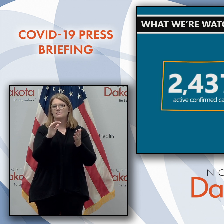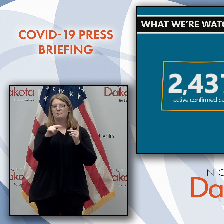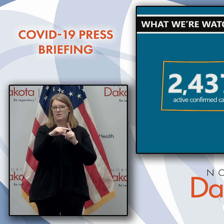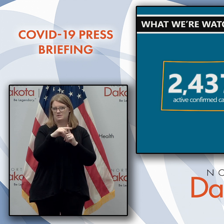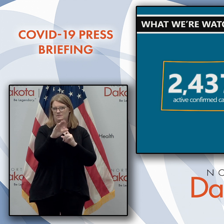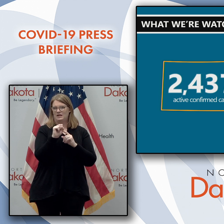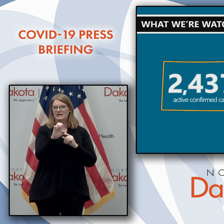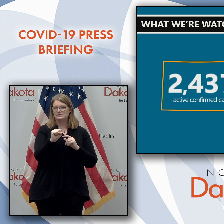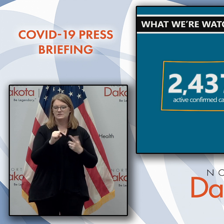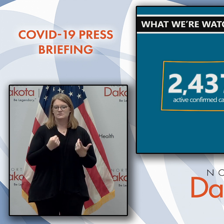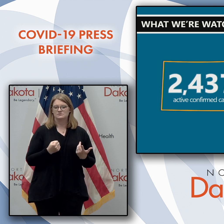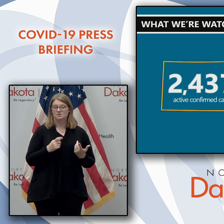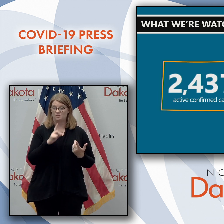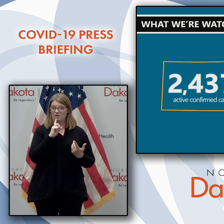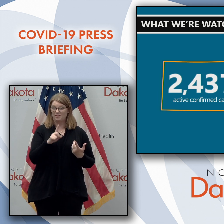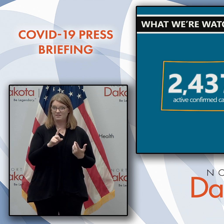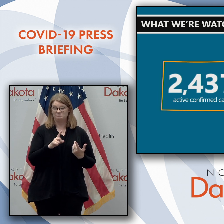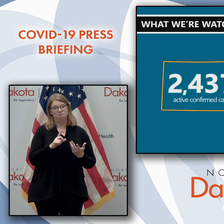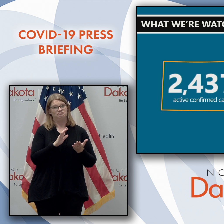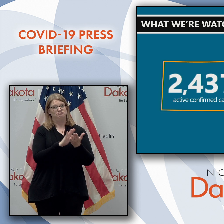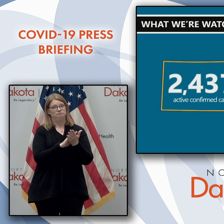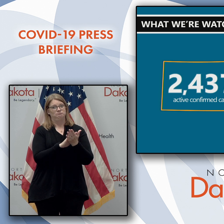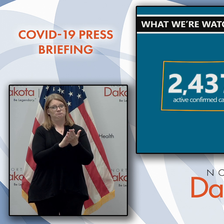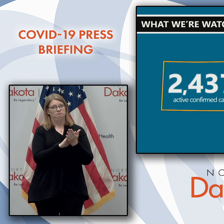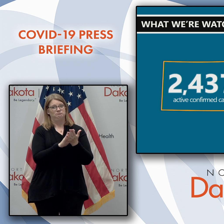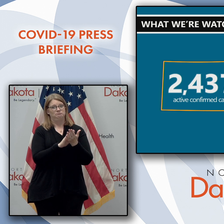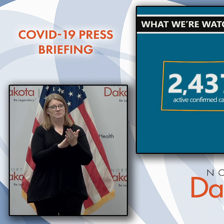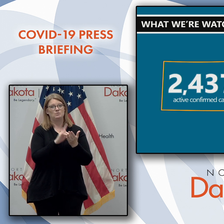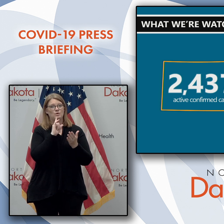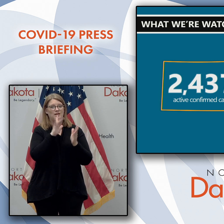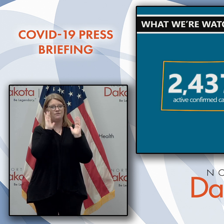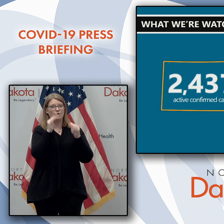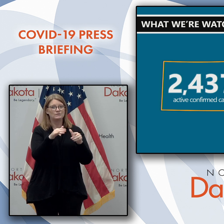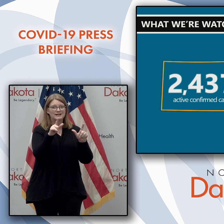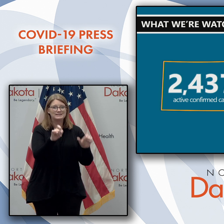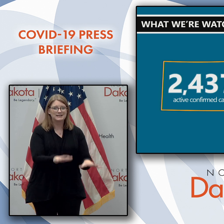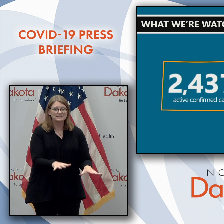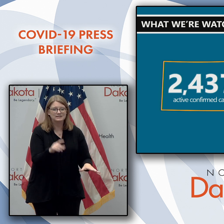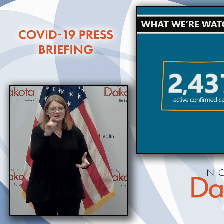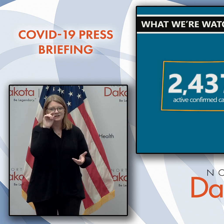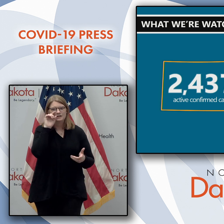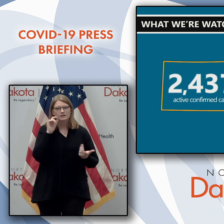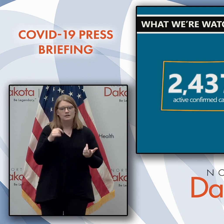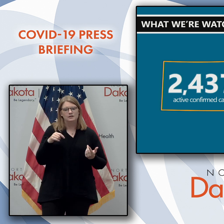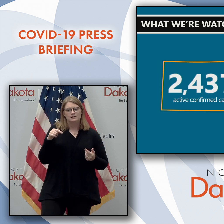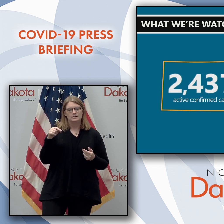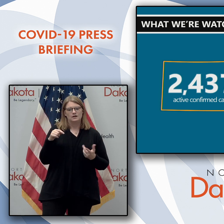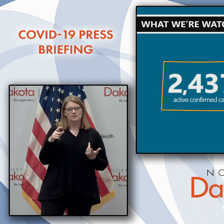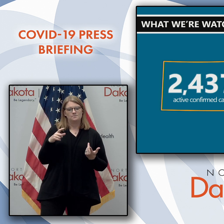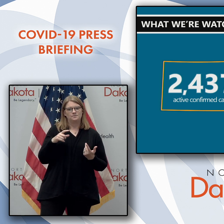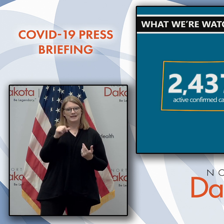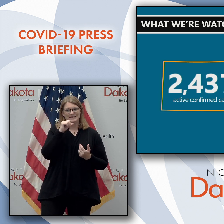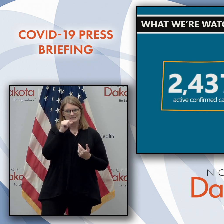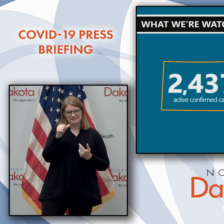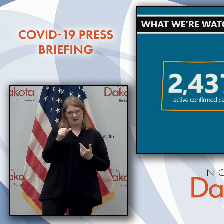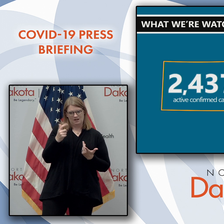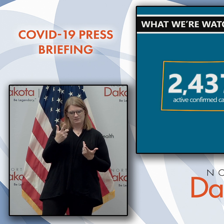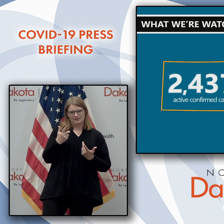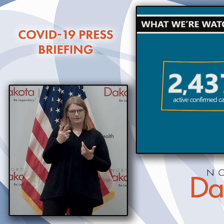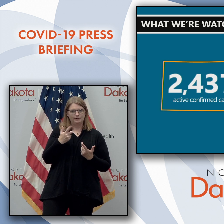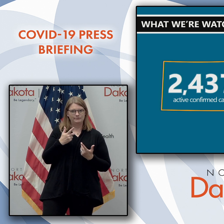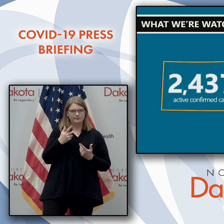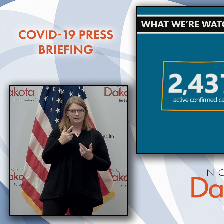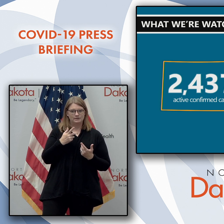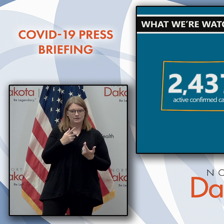job by the state on staying on top of testing. Testing, we talk about this being an invisible enemy, but it's not invisible if we're doing a great